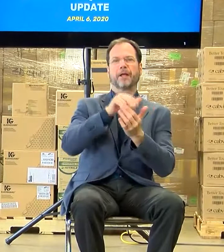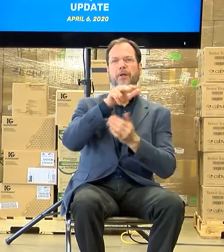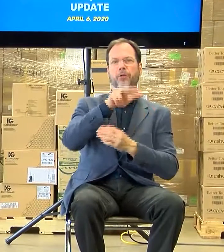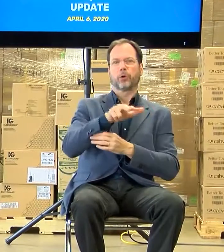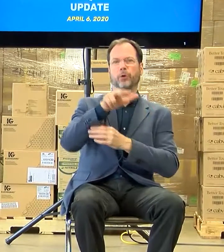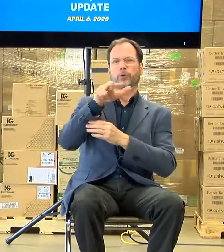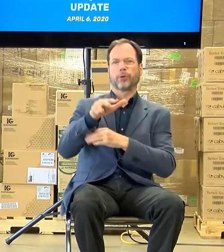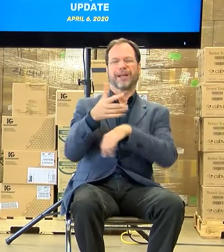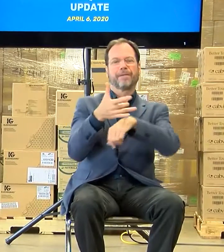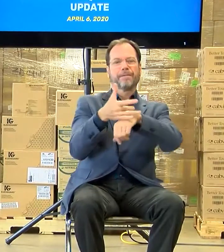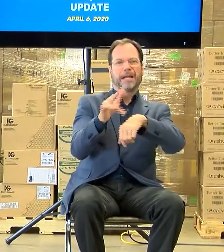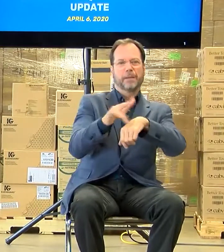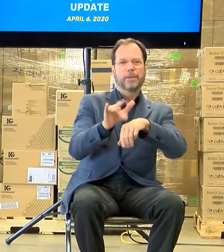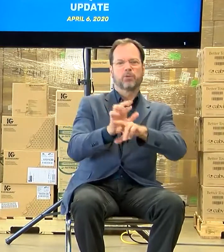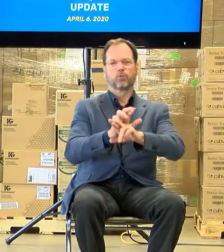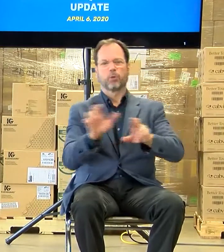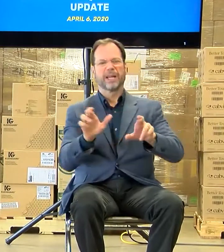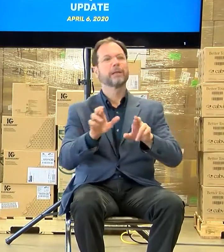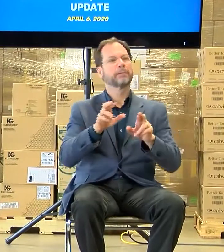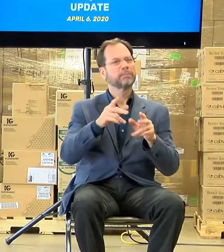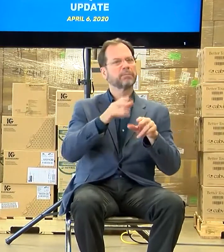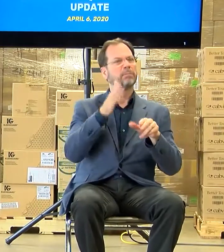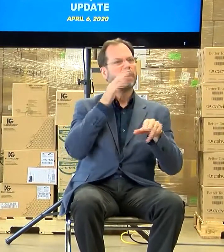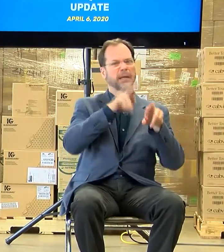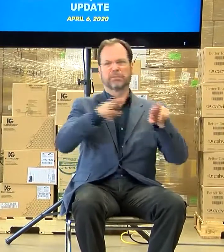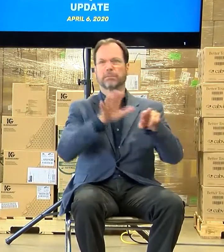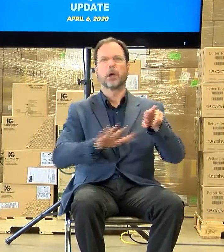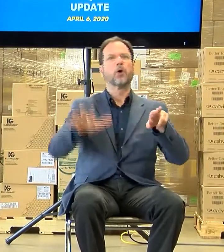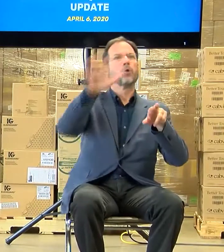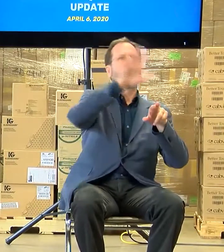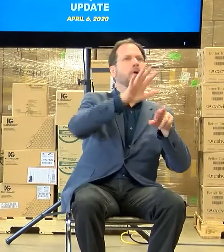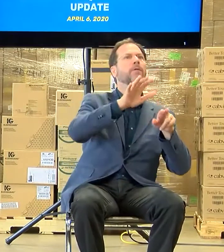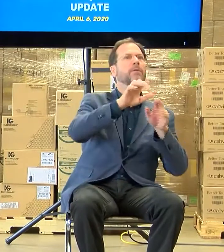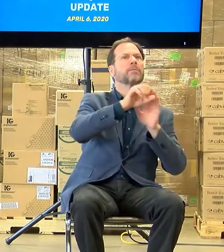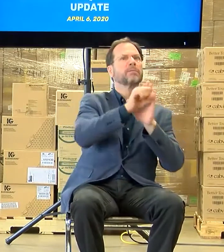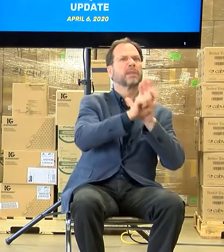21,033 available beds statewide, including